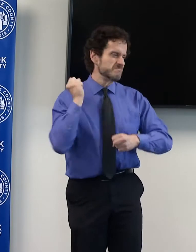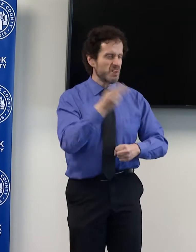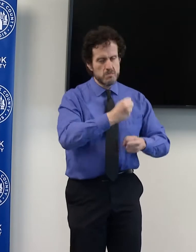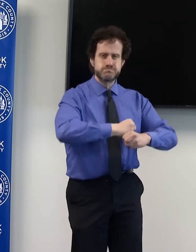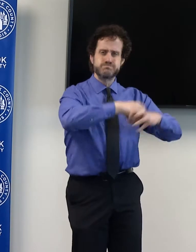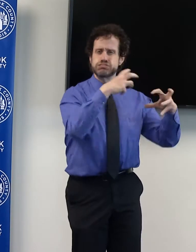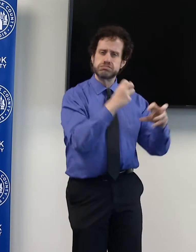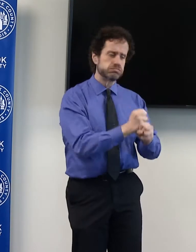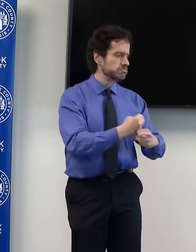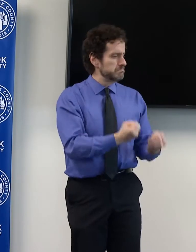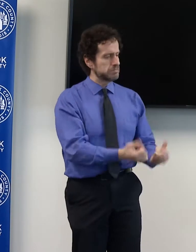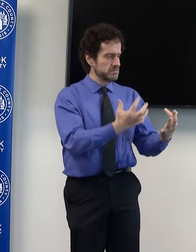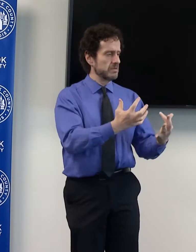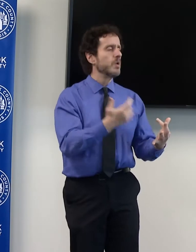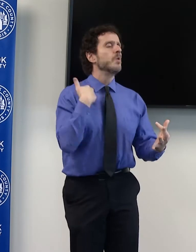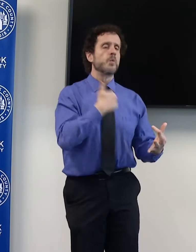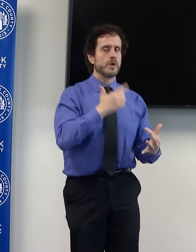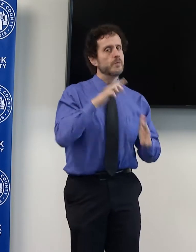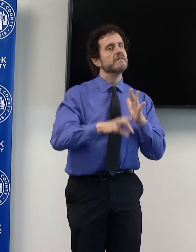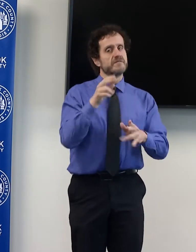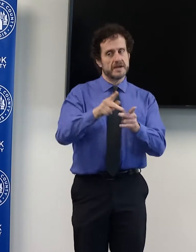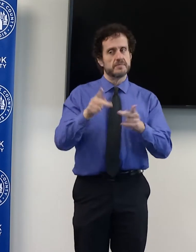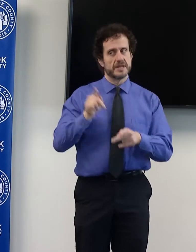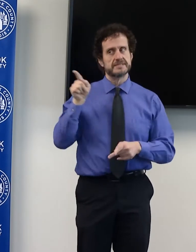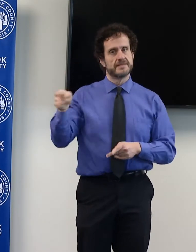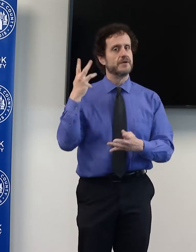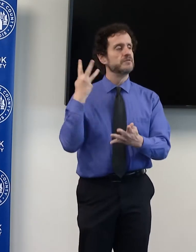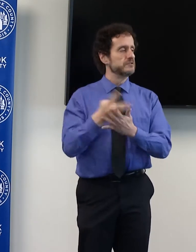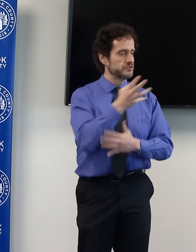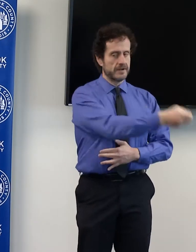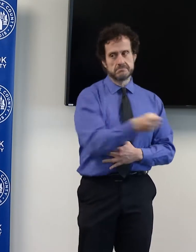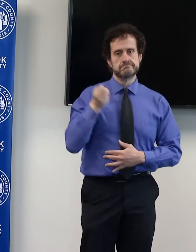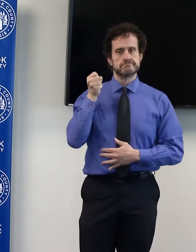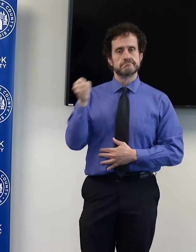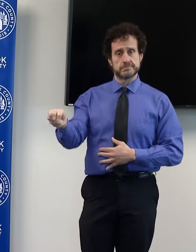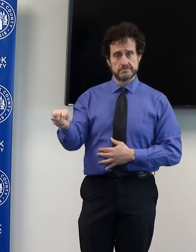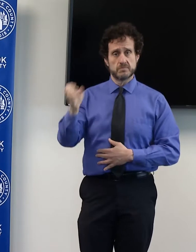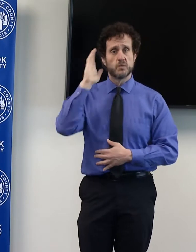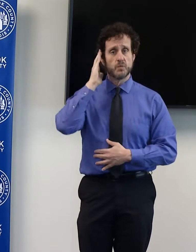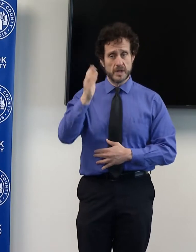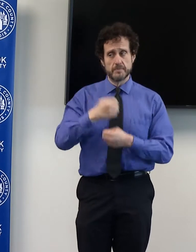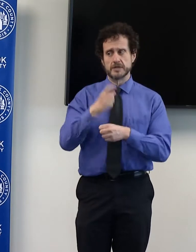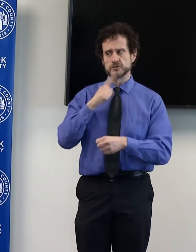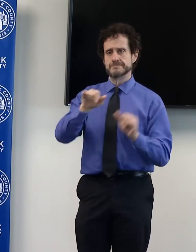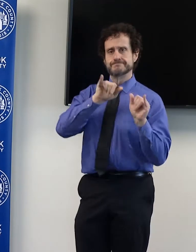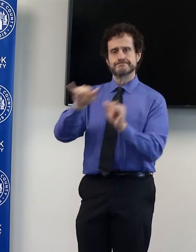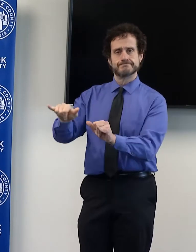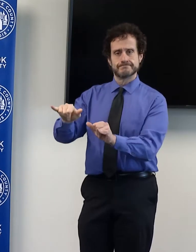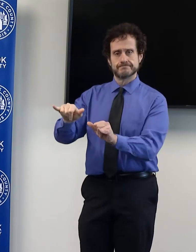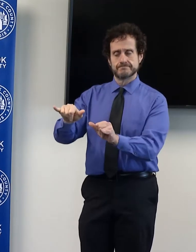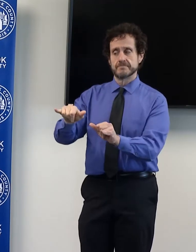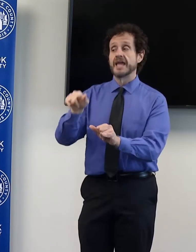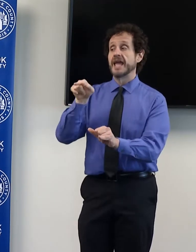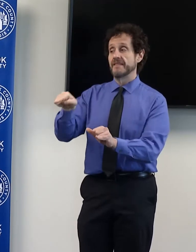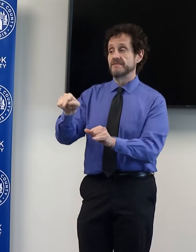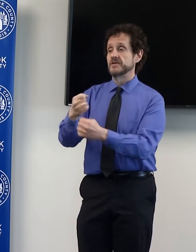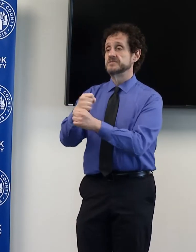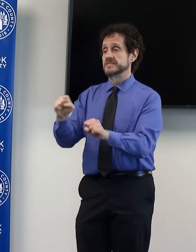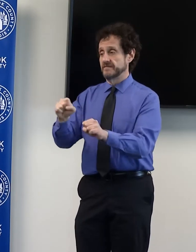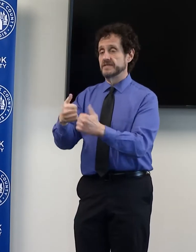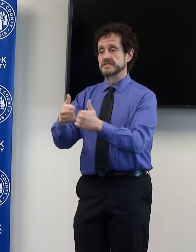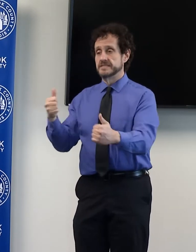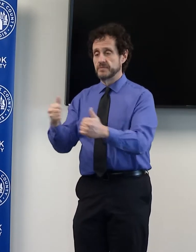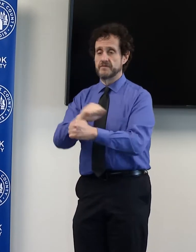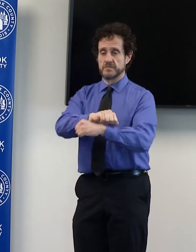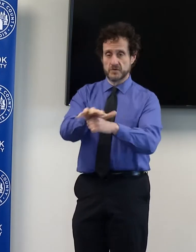jail. We will make sure that there is a place available for them, and that we will make sure that they are safely separated from the COVID as well